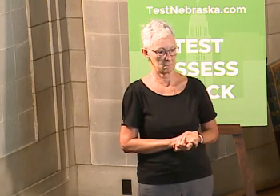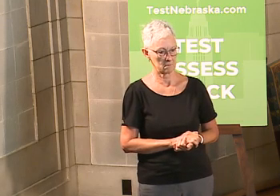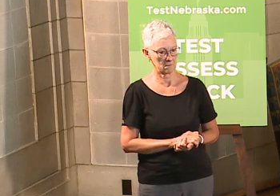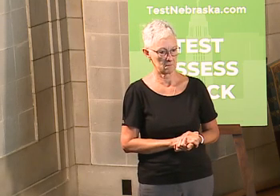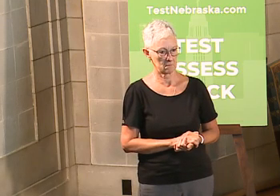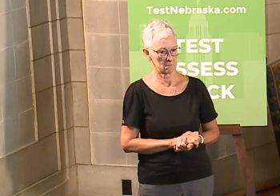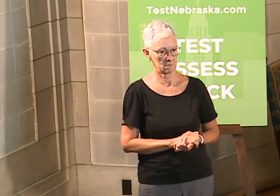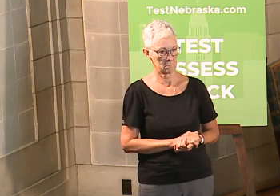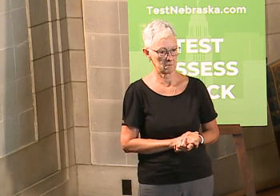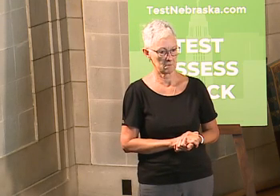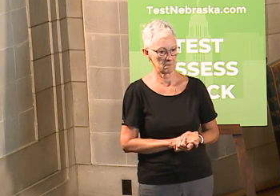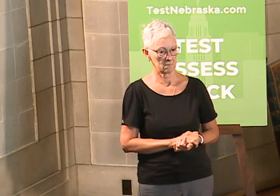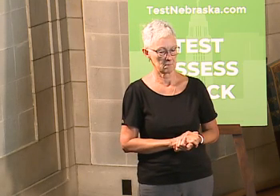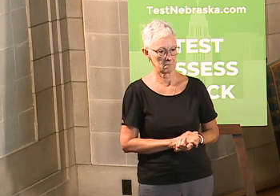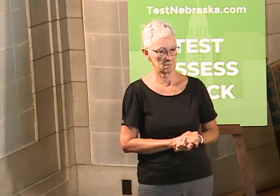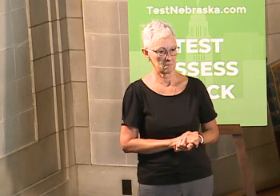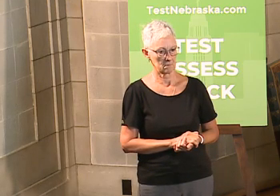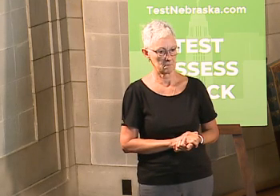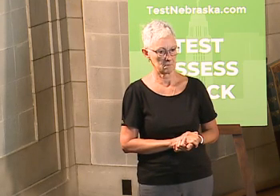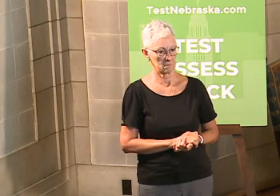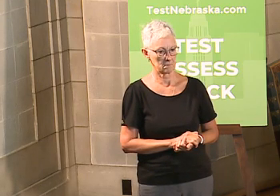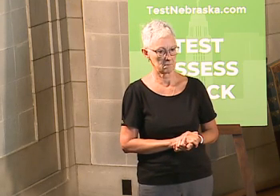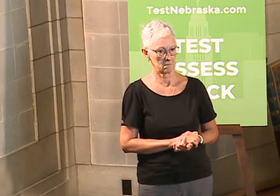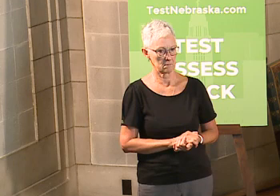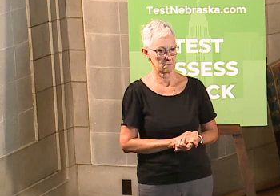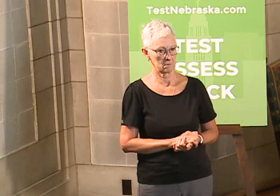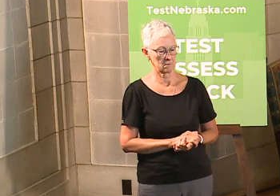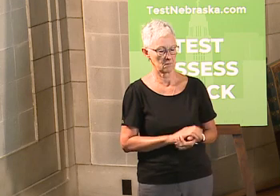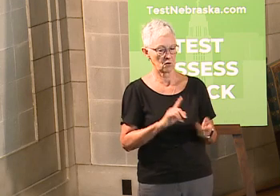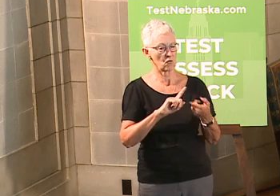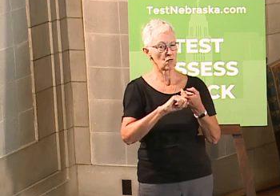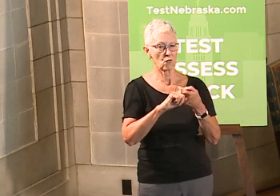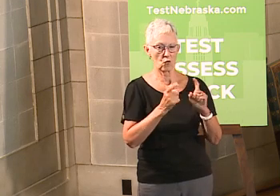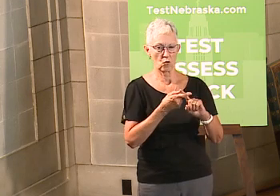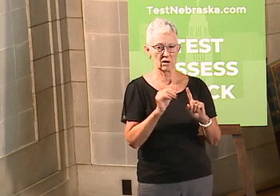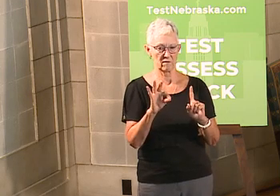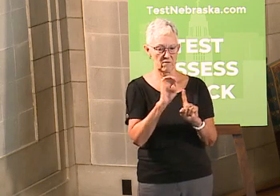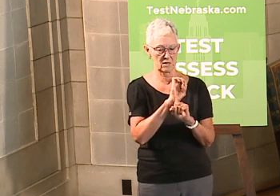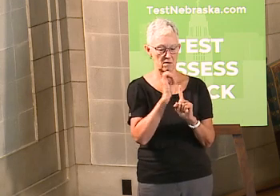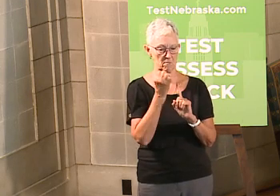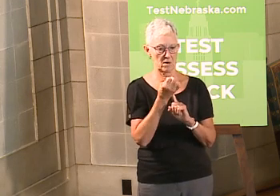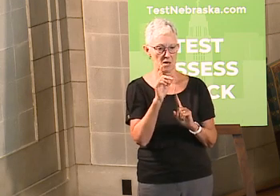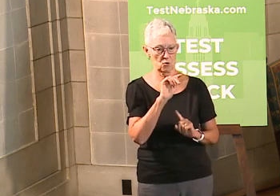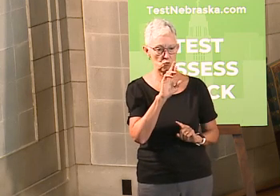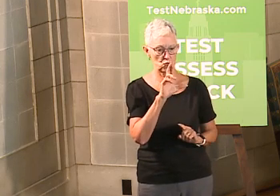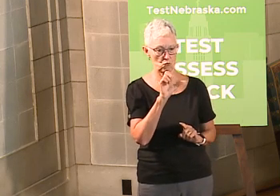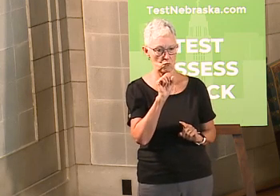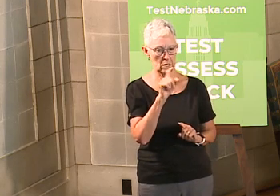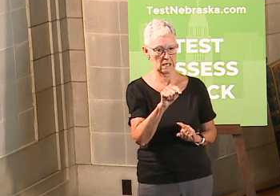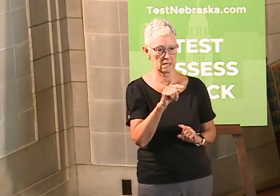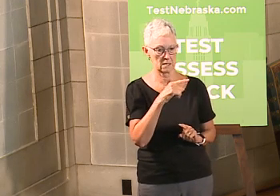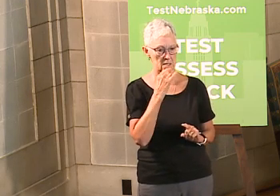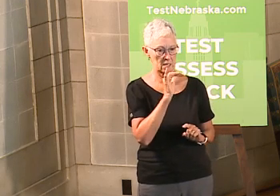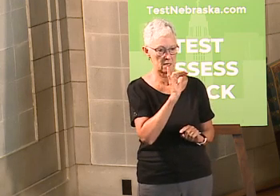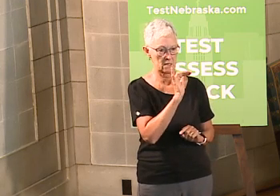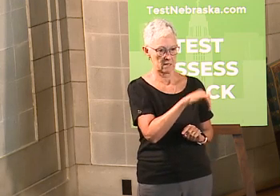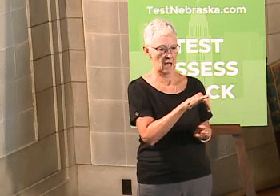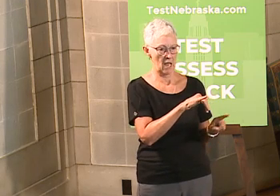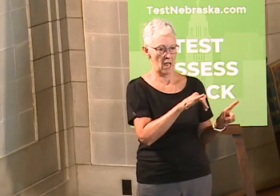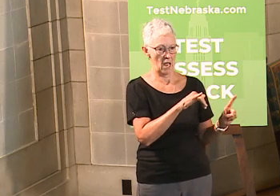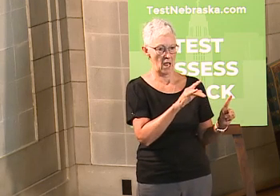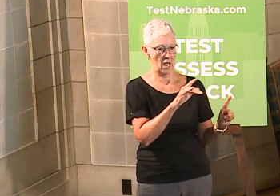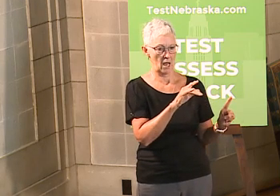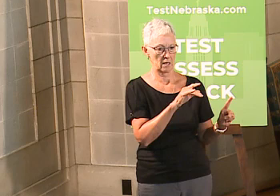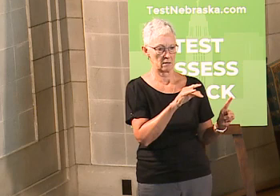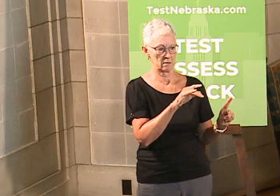release last week. Among other things, they said the trust board may have approved some grants without majority